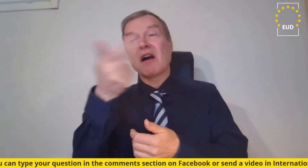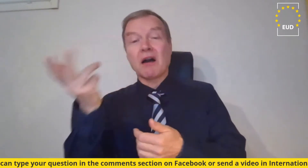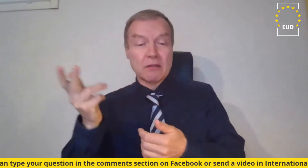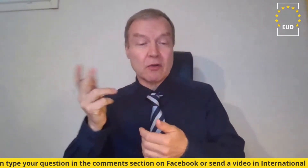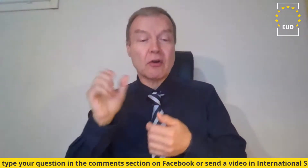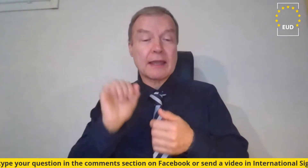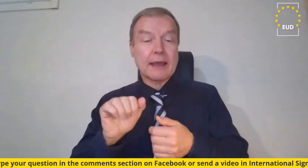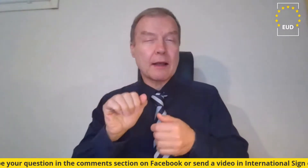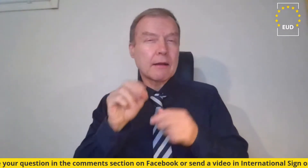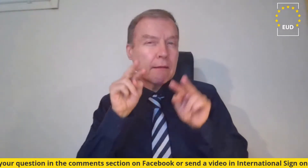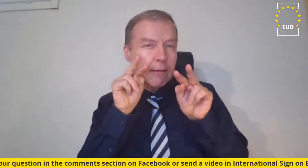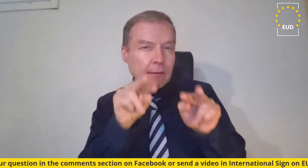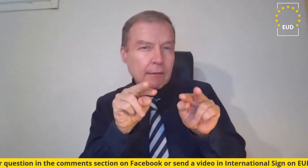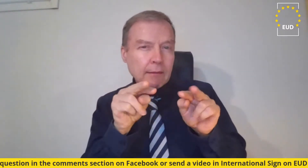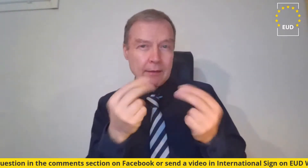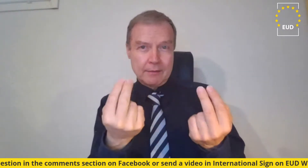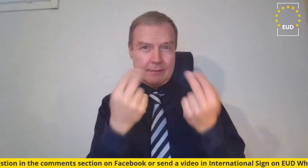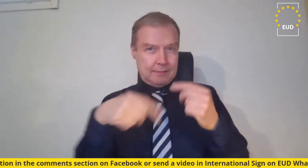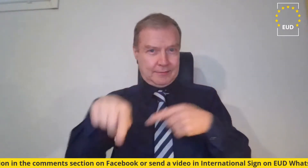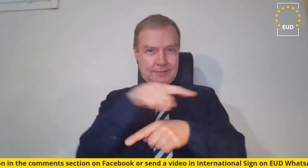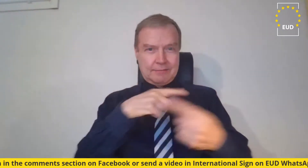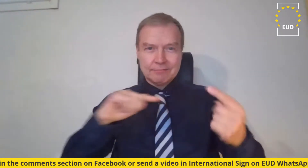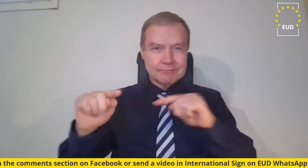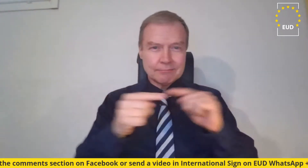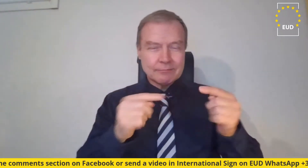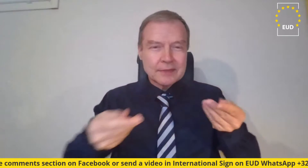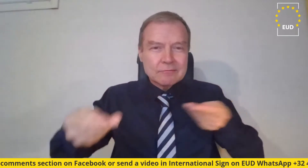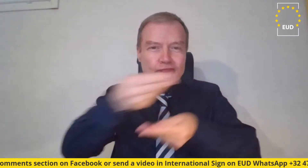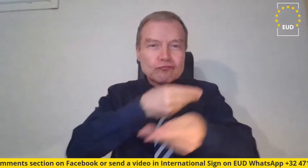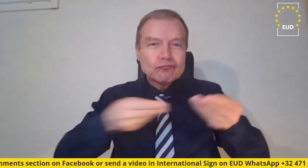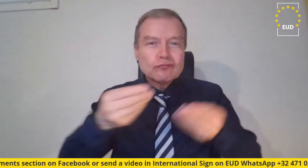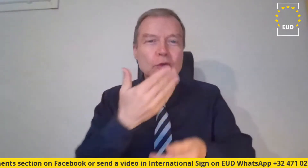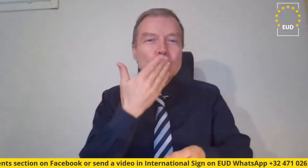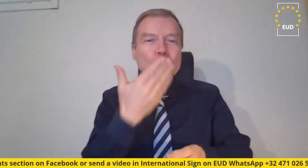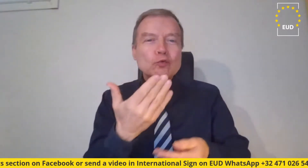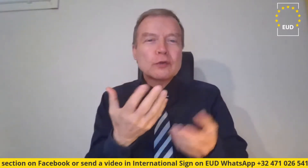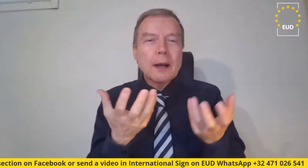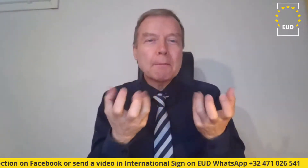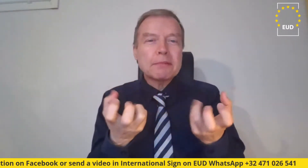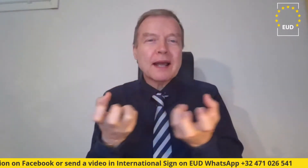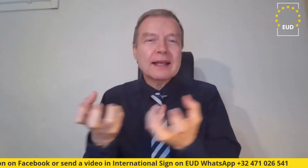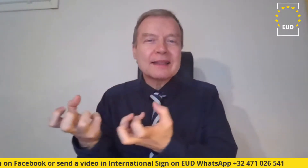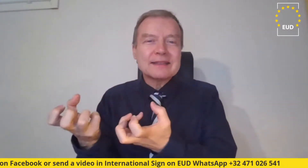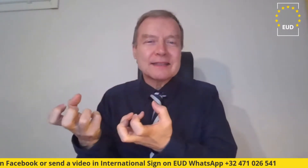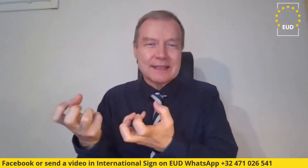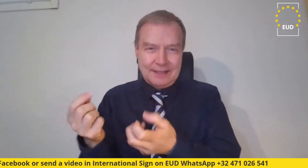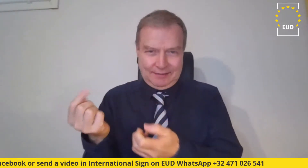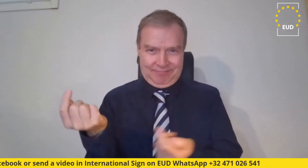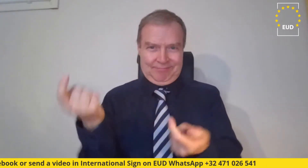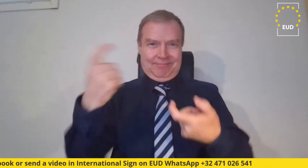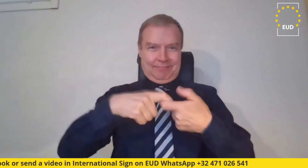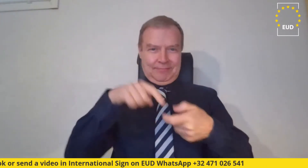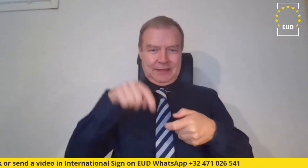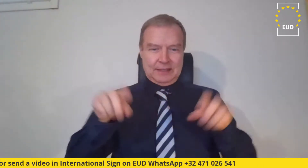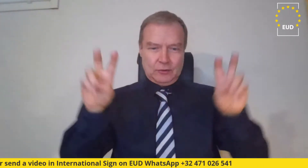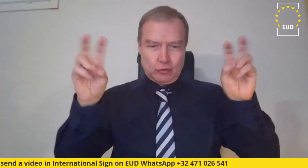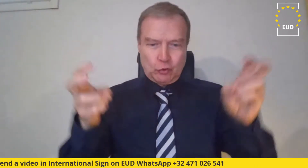So deaf associations, sign language interpreter associations are welcome to watch